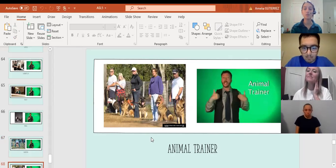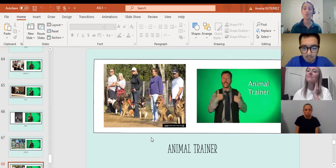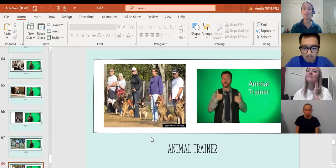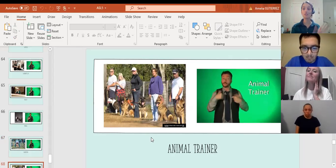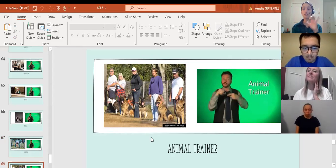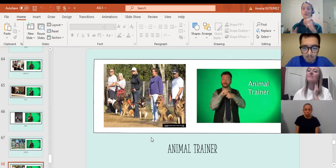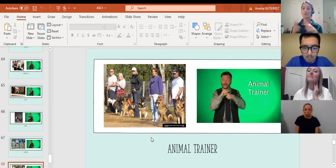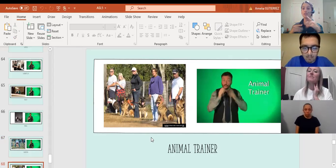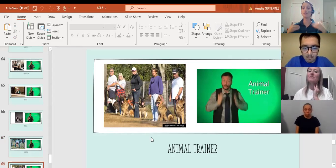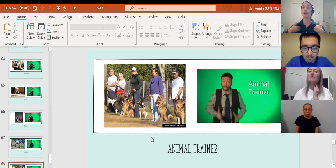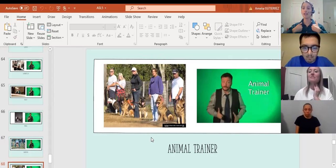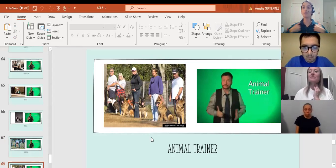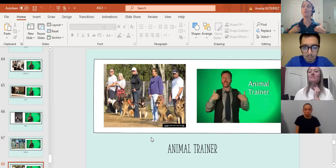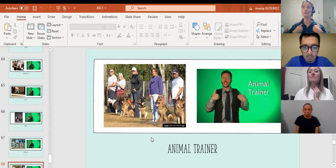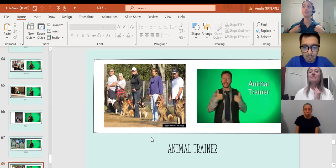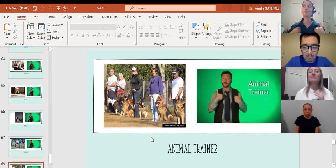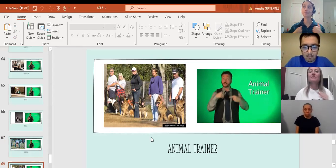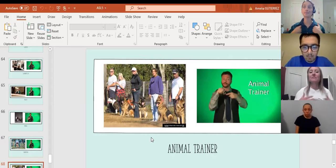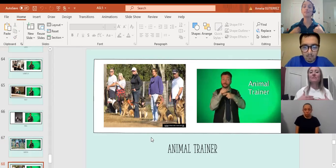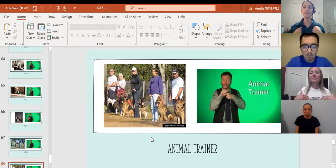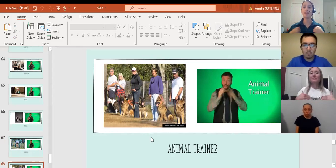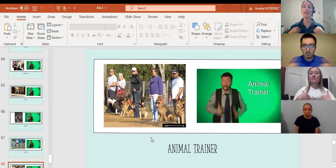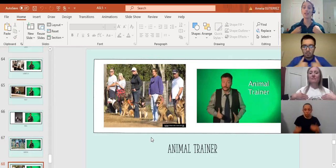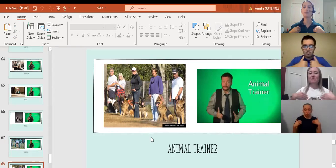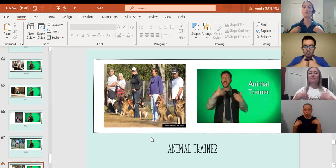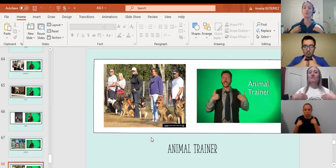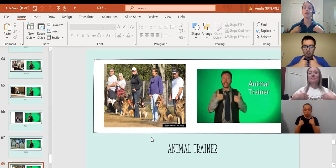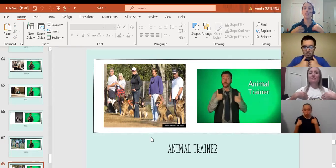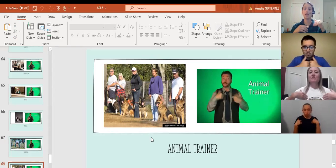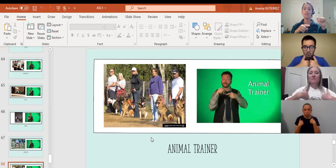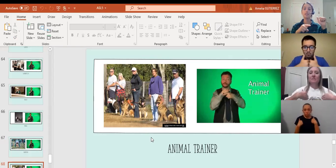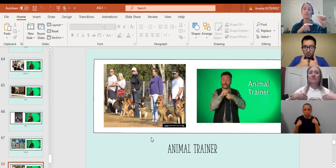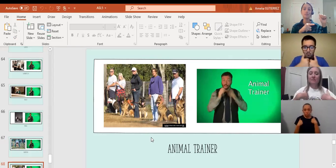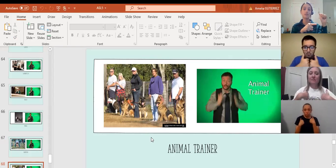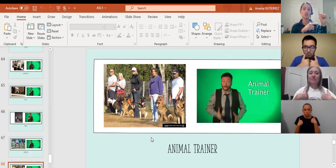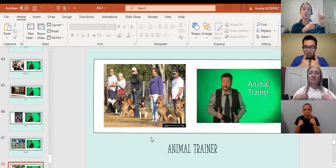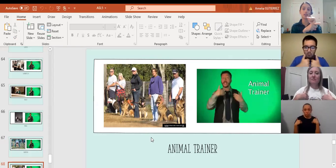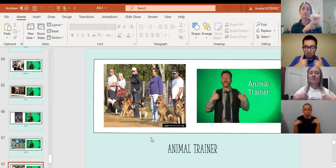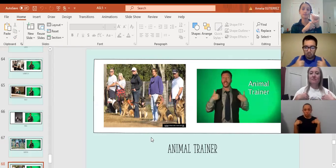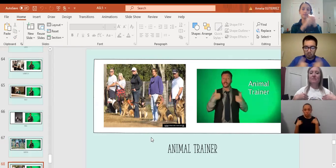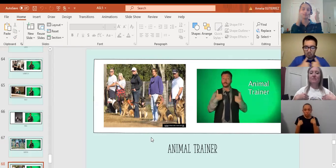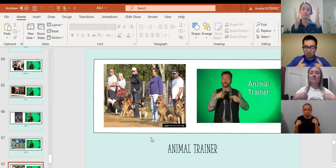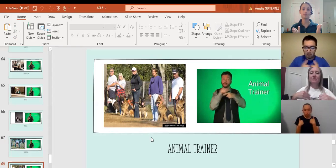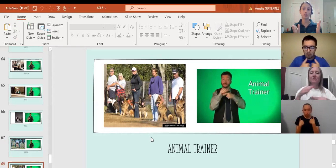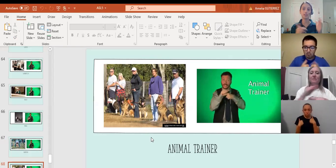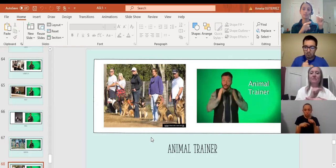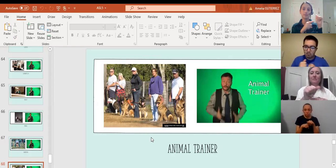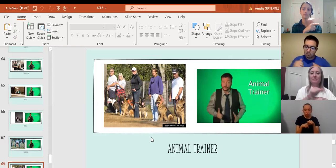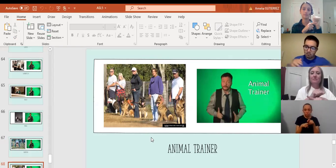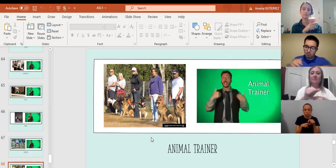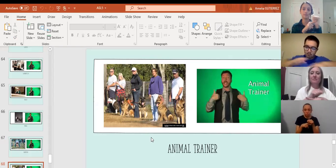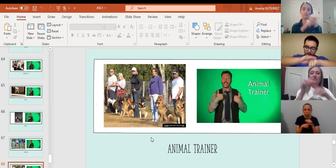An animal trainer. So the same sign for animal, animal. And then same sign for trainer,